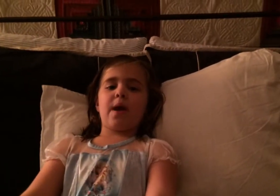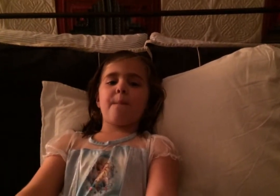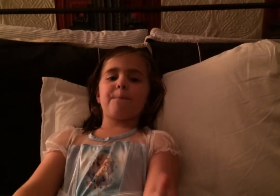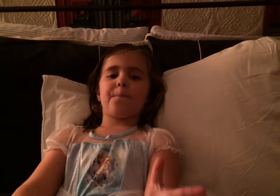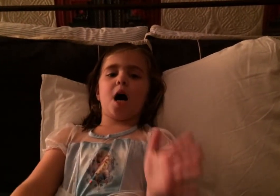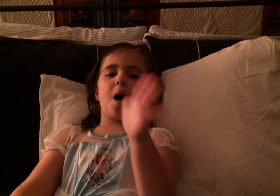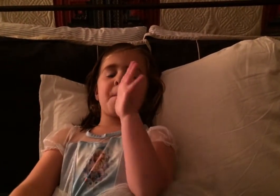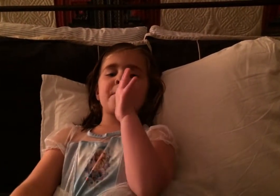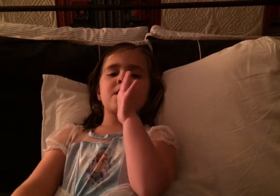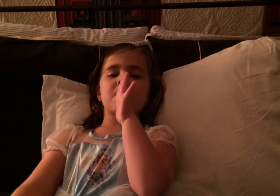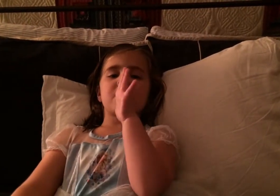Mom.